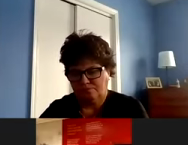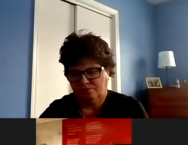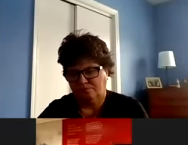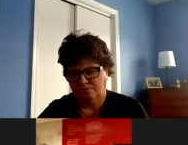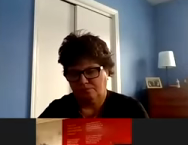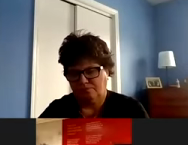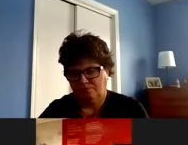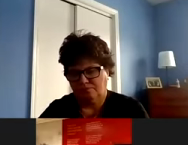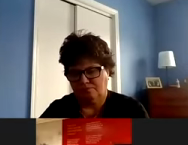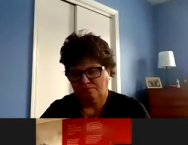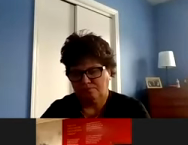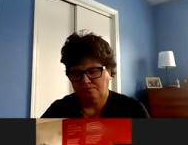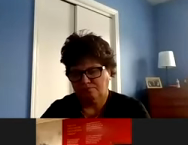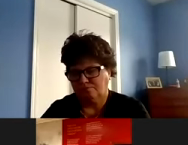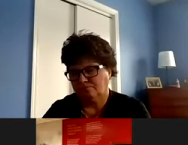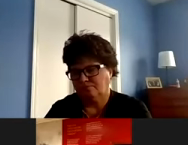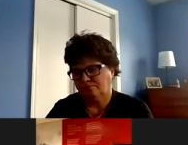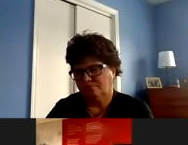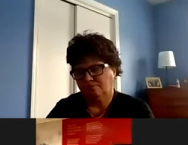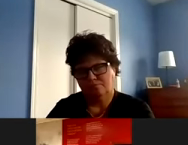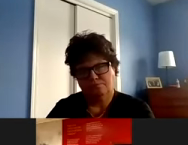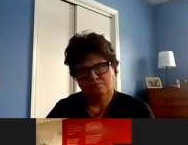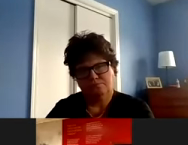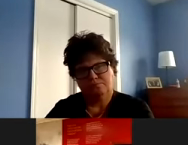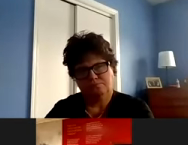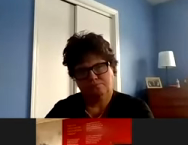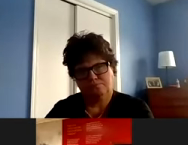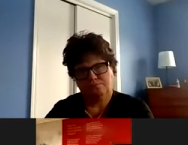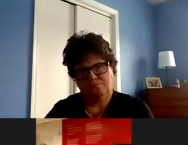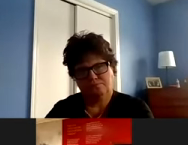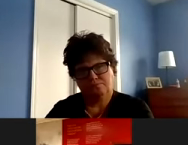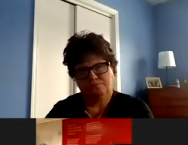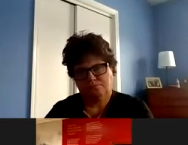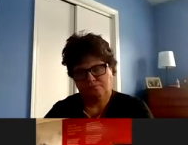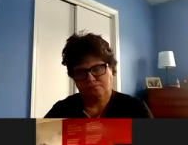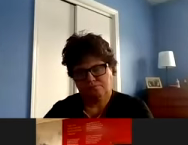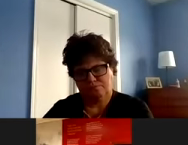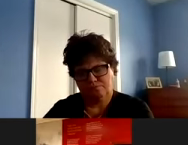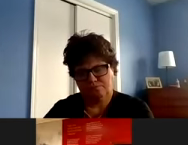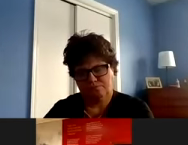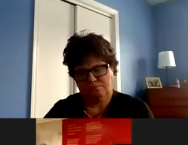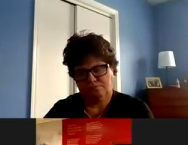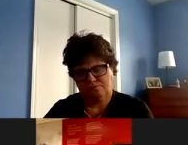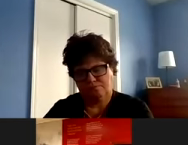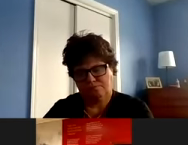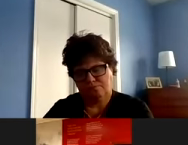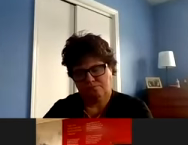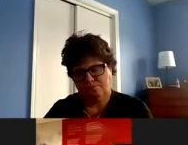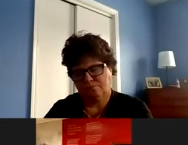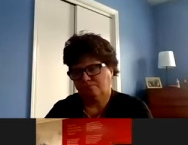principle. We had a conversation about this in late February 2020, but since COVID-19 hit, many of